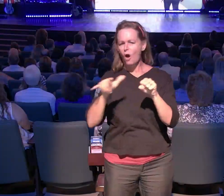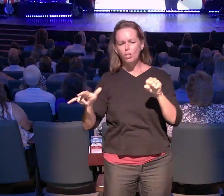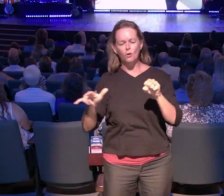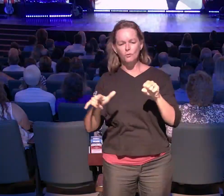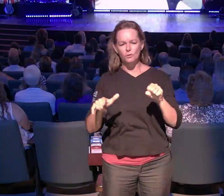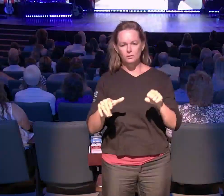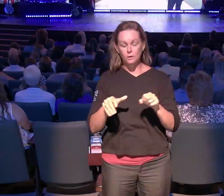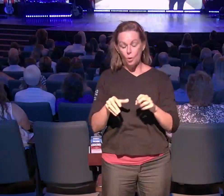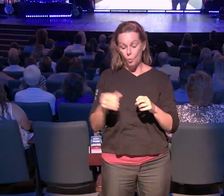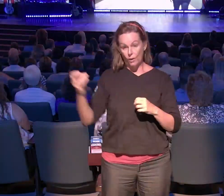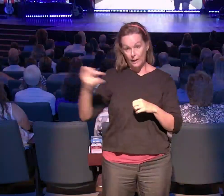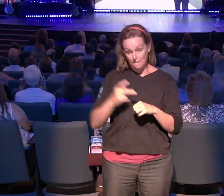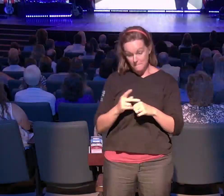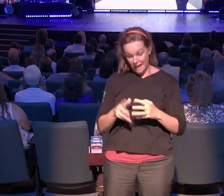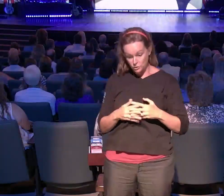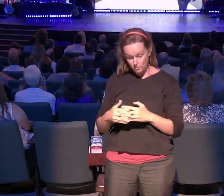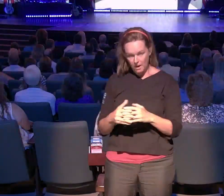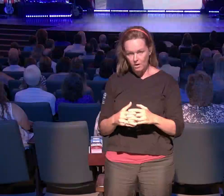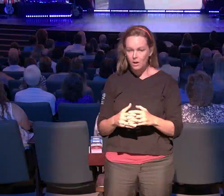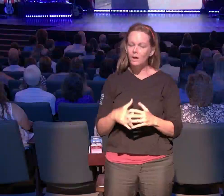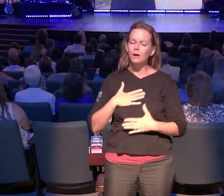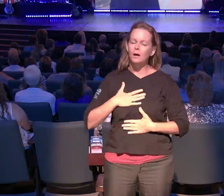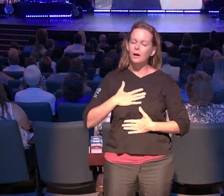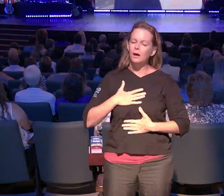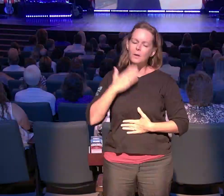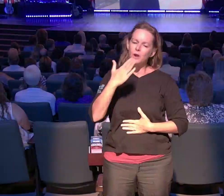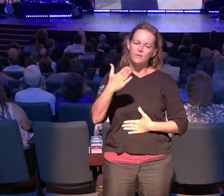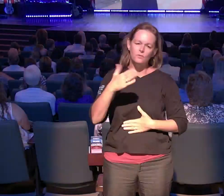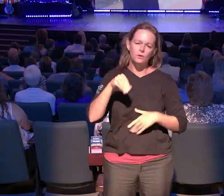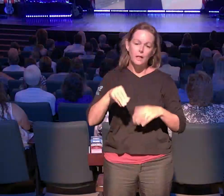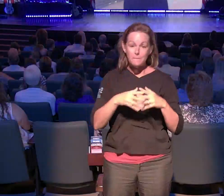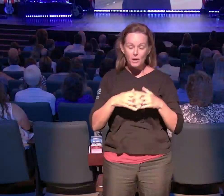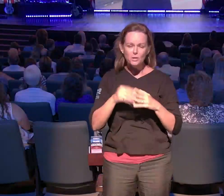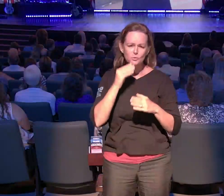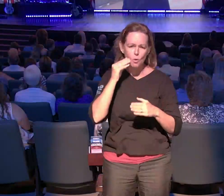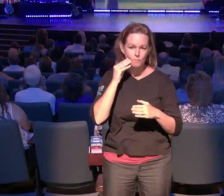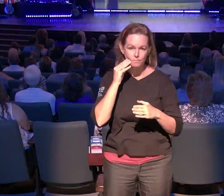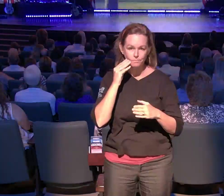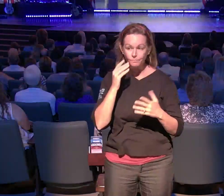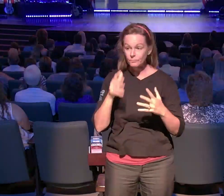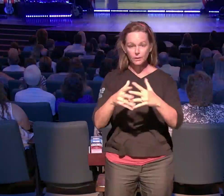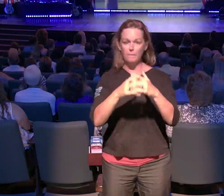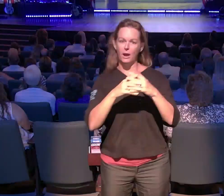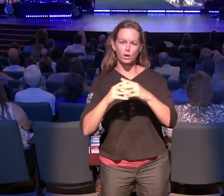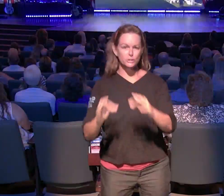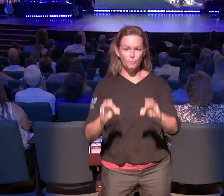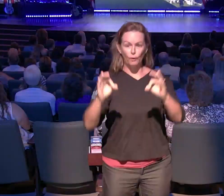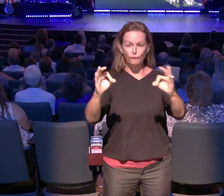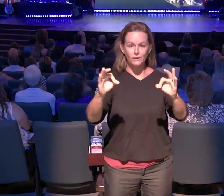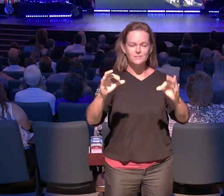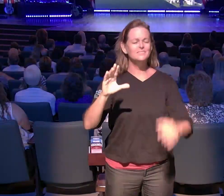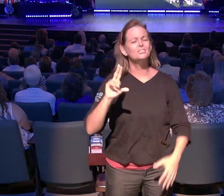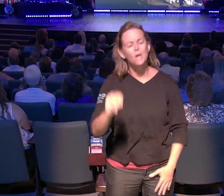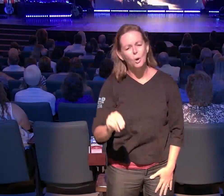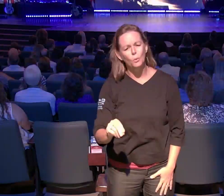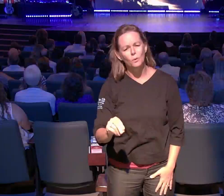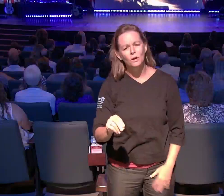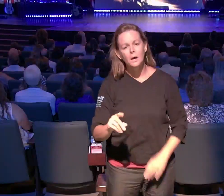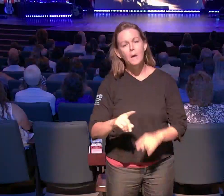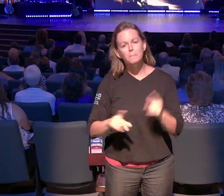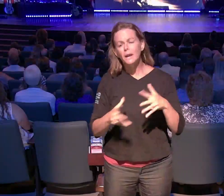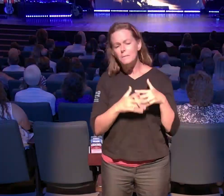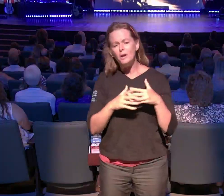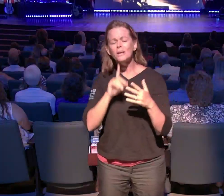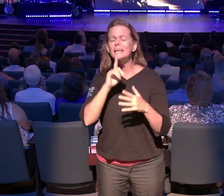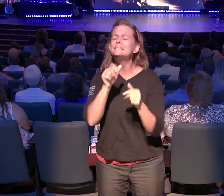more grateful for the place that I call home. Is she perfect? Of course not. But America is a blessed nation, and it